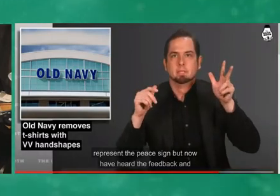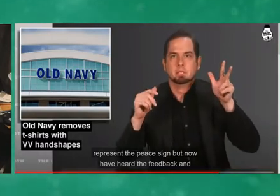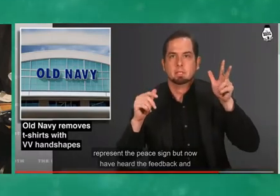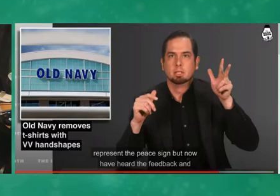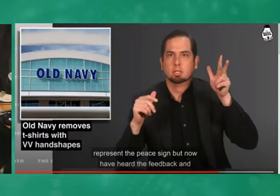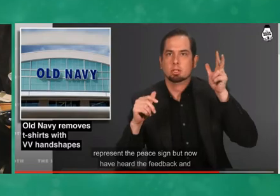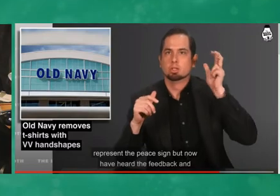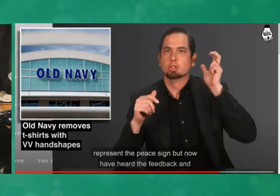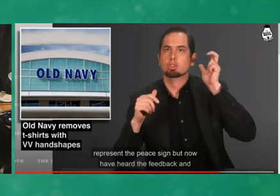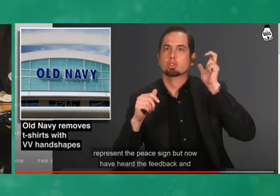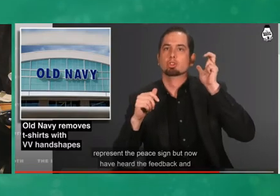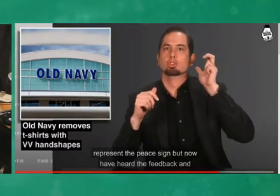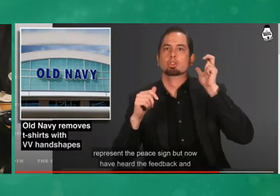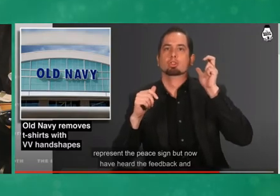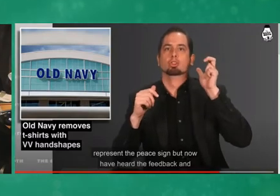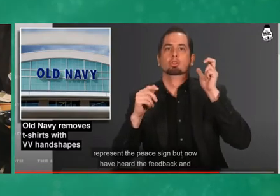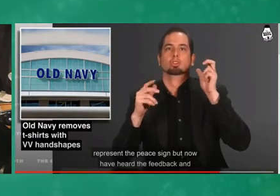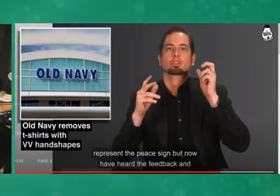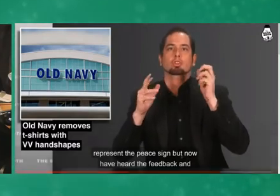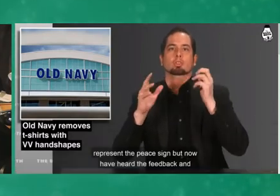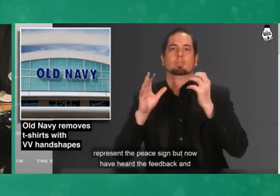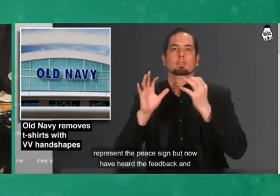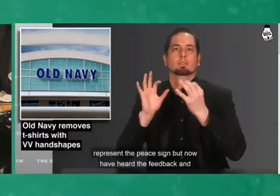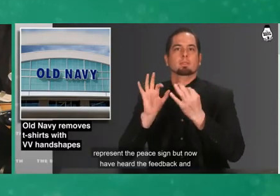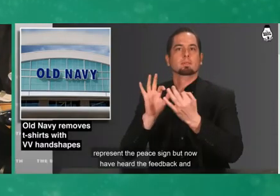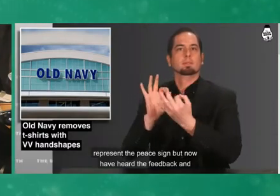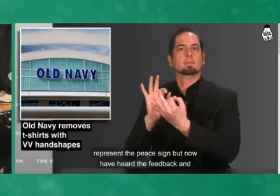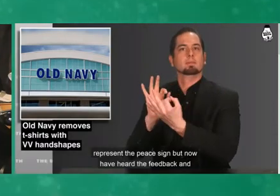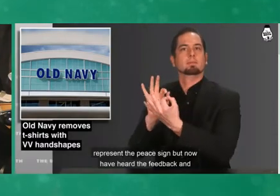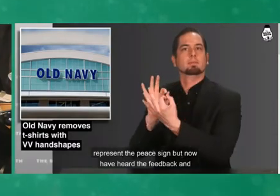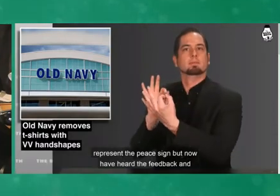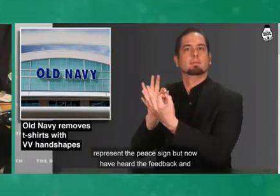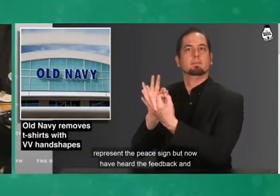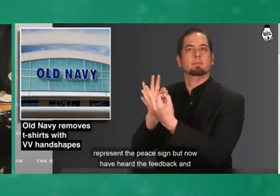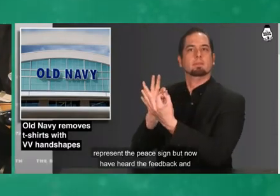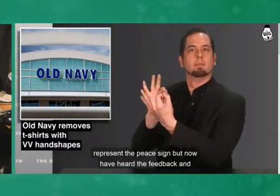it's done. Now that they've heard or they hear